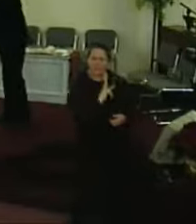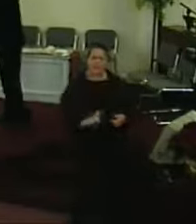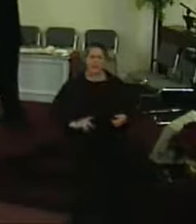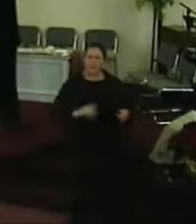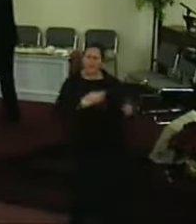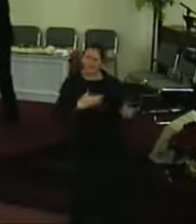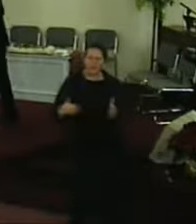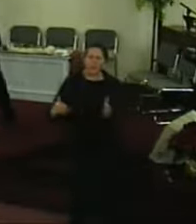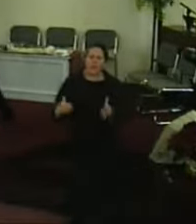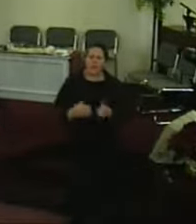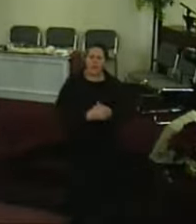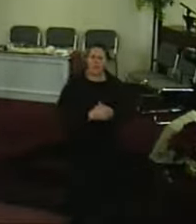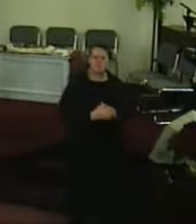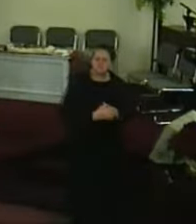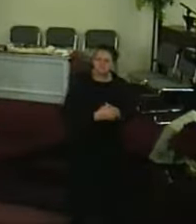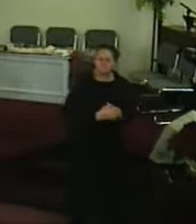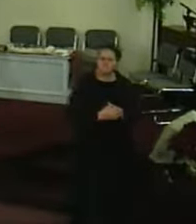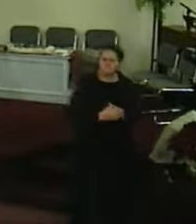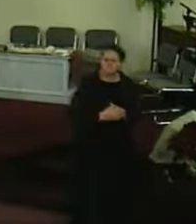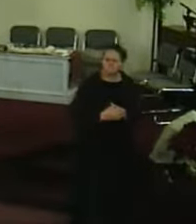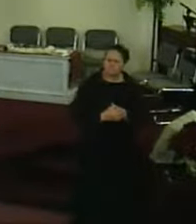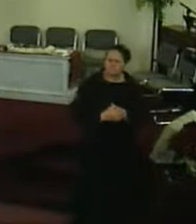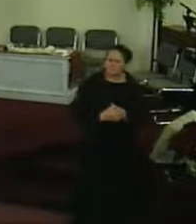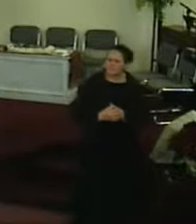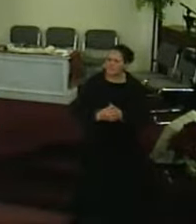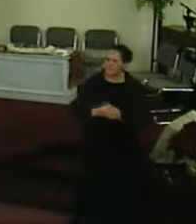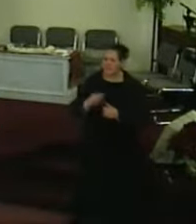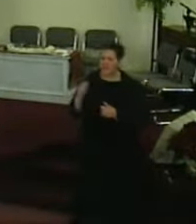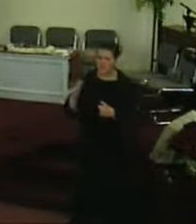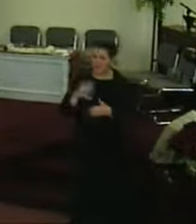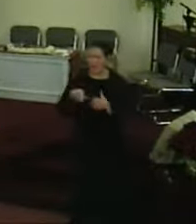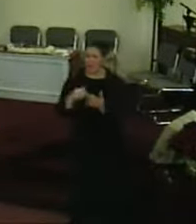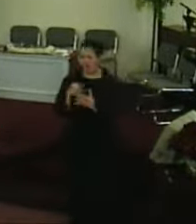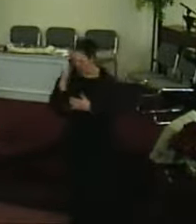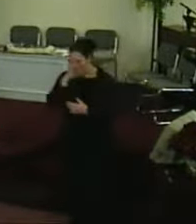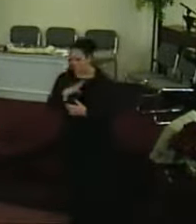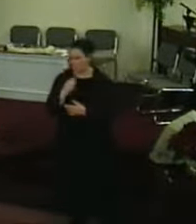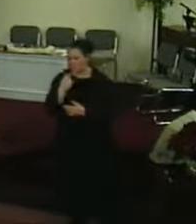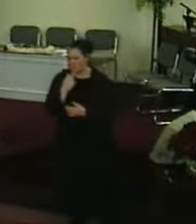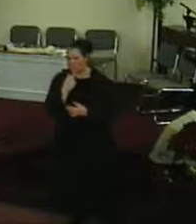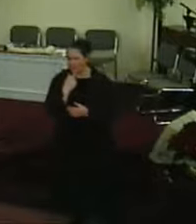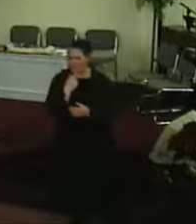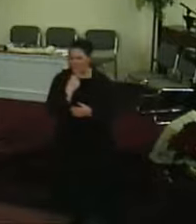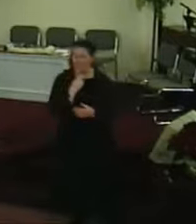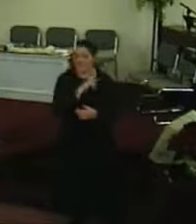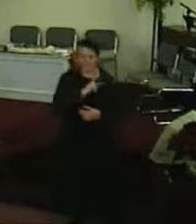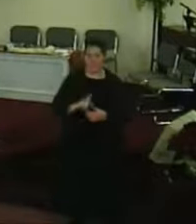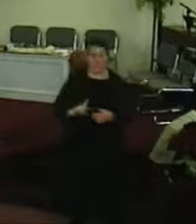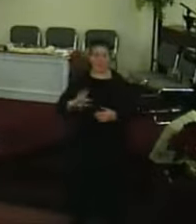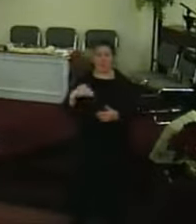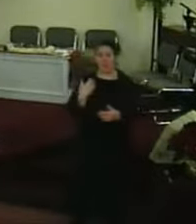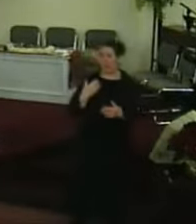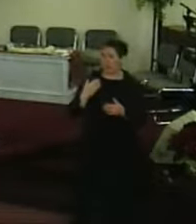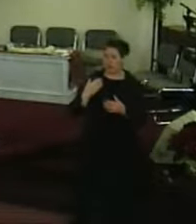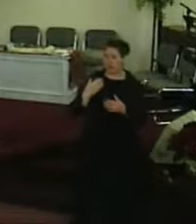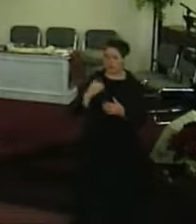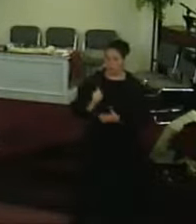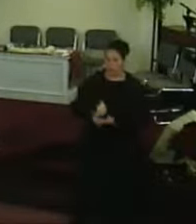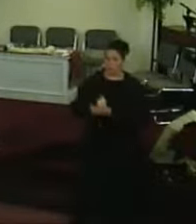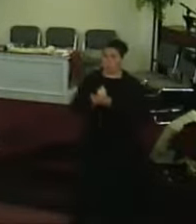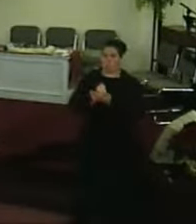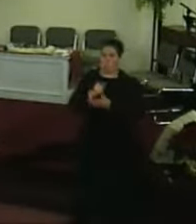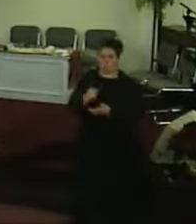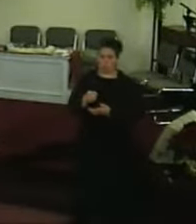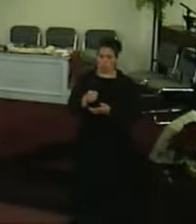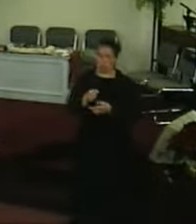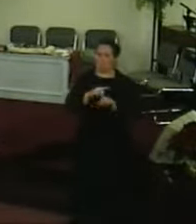plans? And one of them said, oh, king, we're all for you. But there's a prophet in Israel who's telling